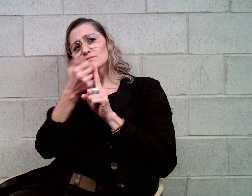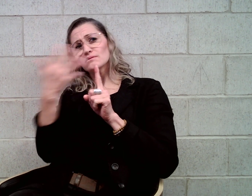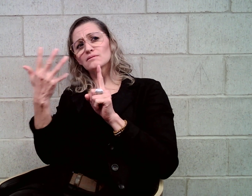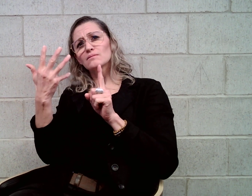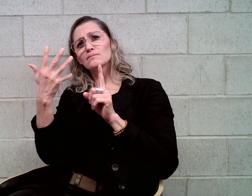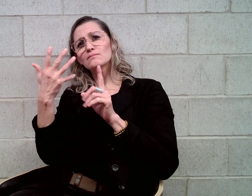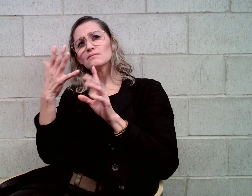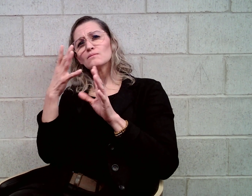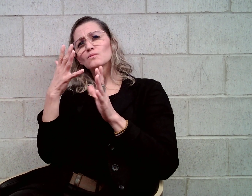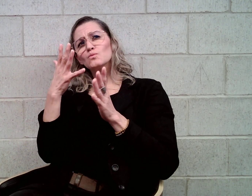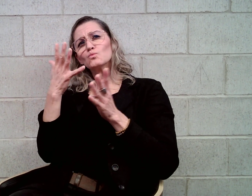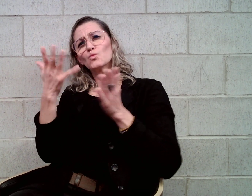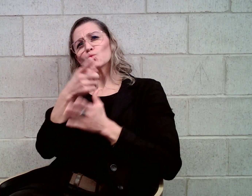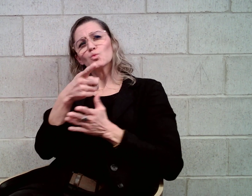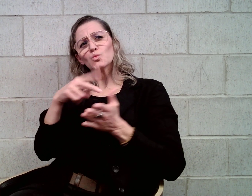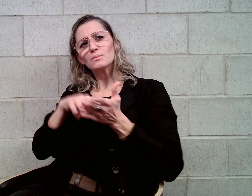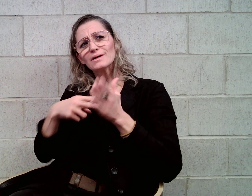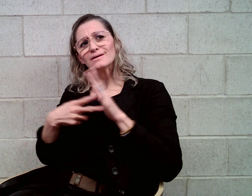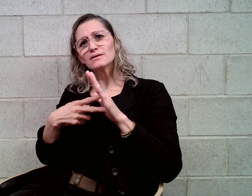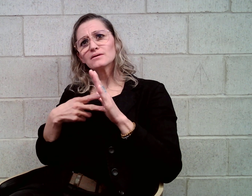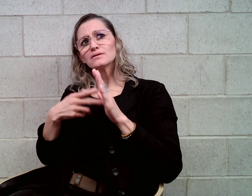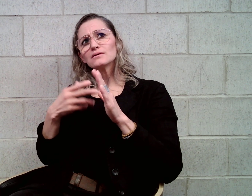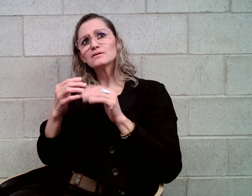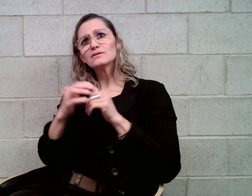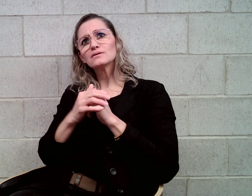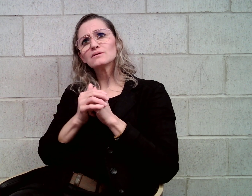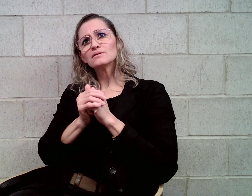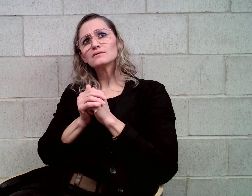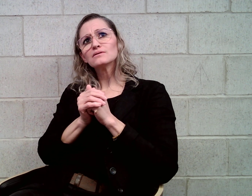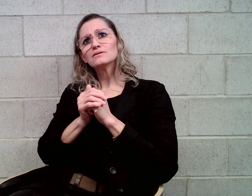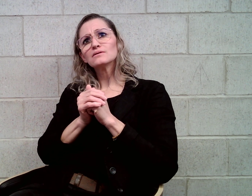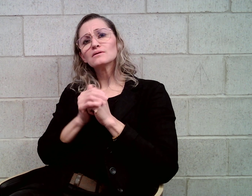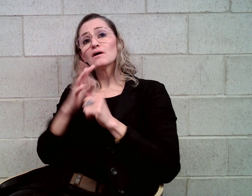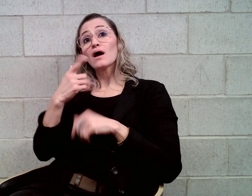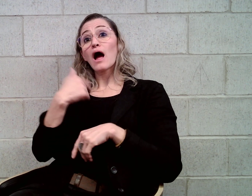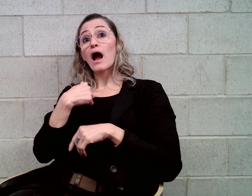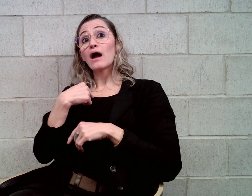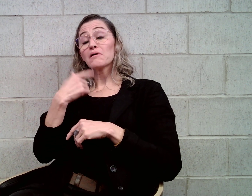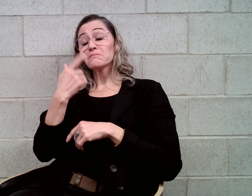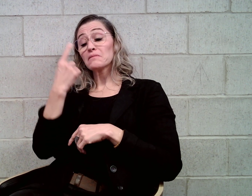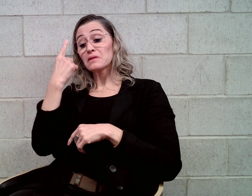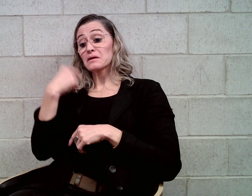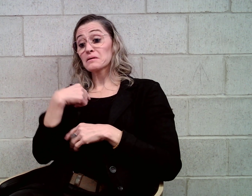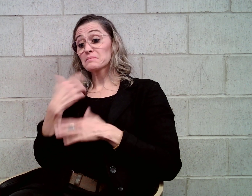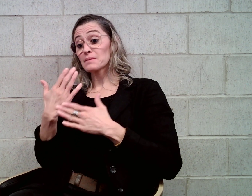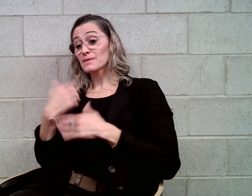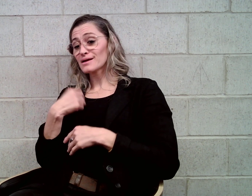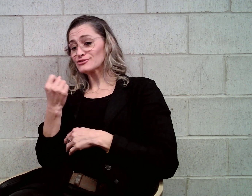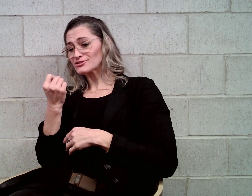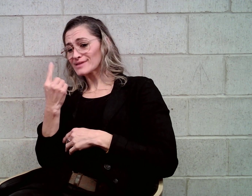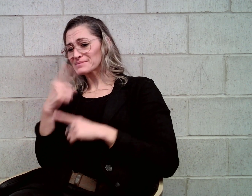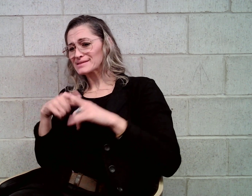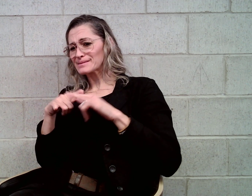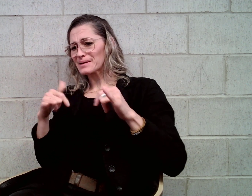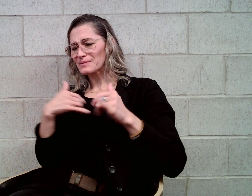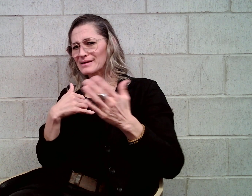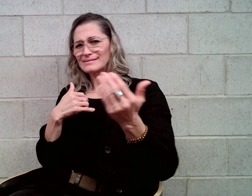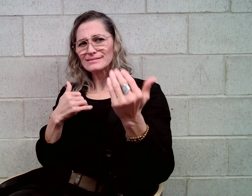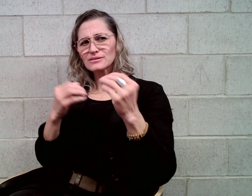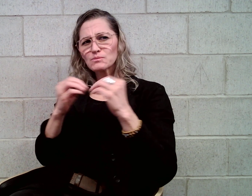so before I answer, can you tell me a little bit more about what you mean, Jeff? I mean, maybe,